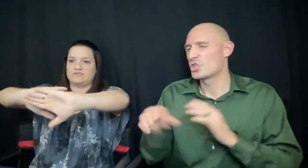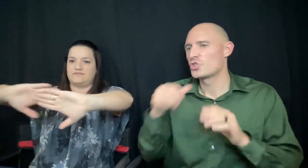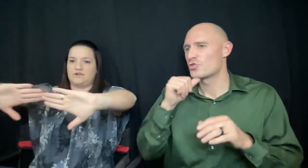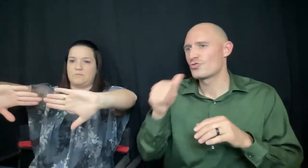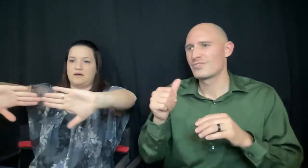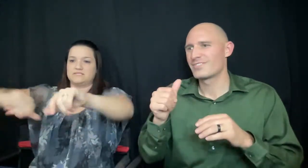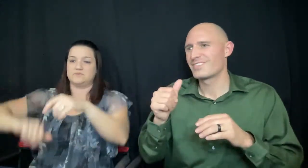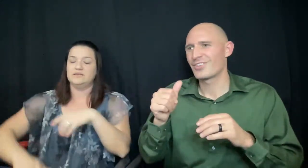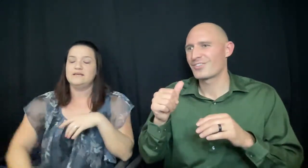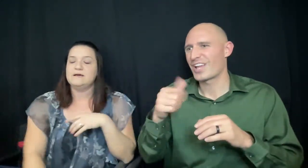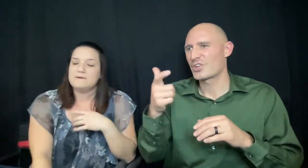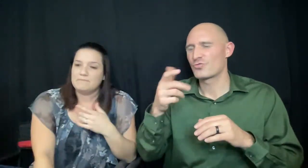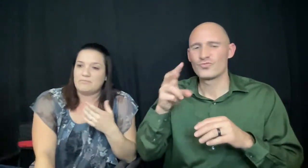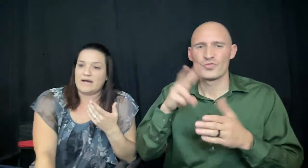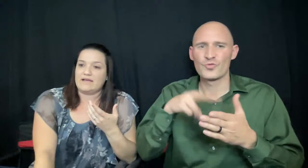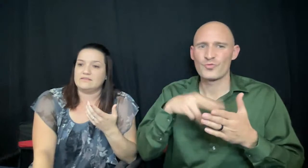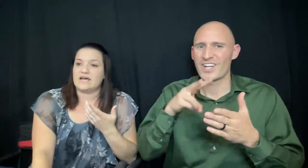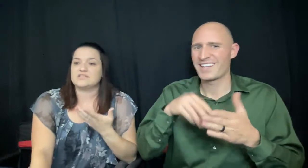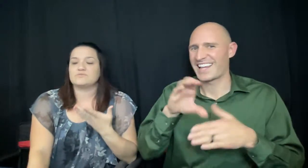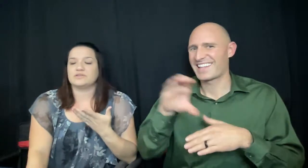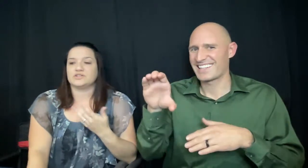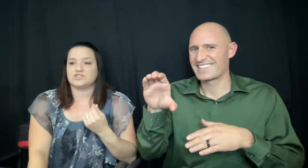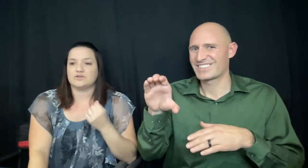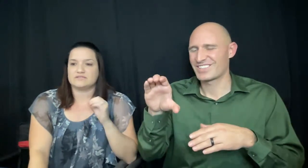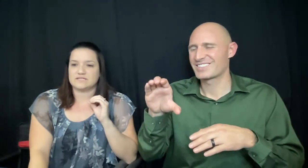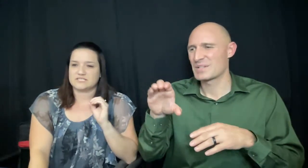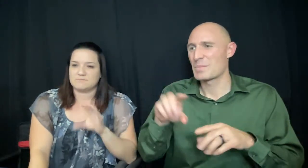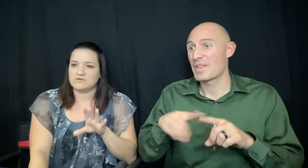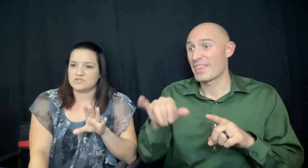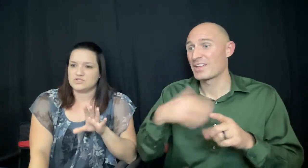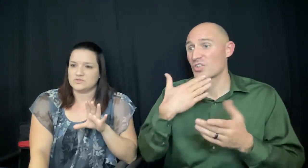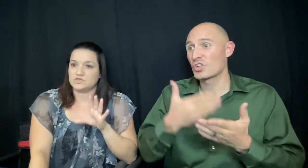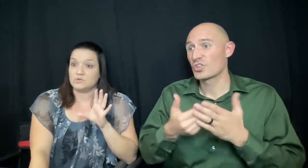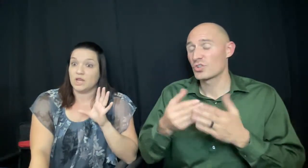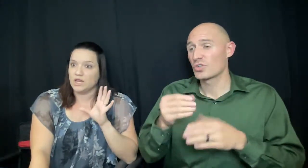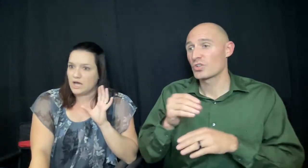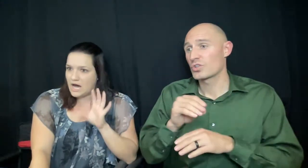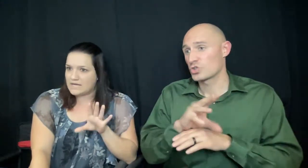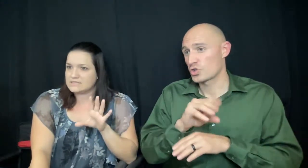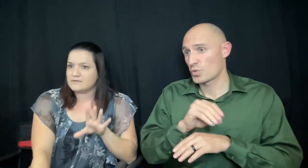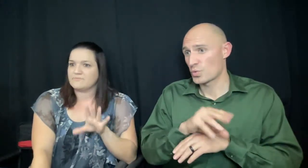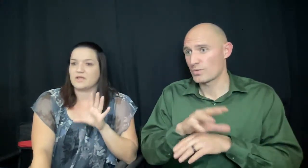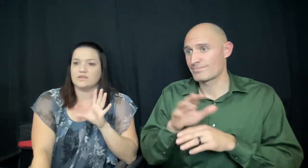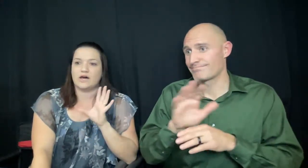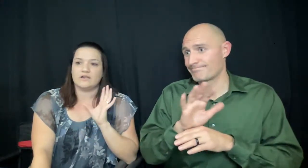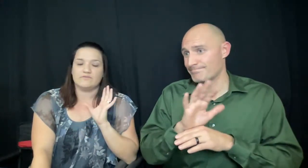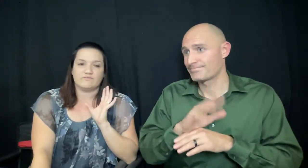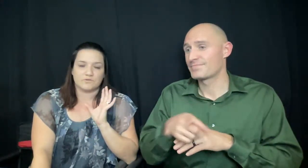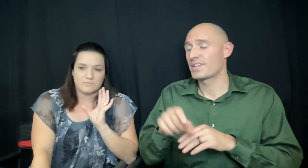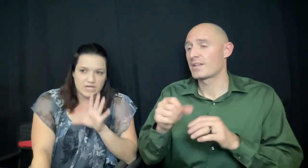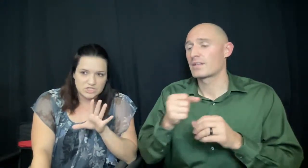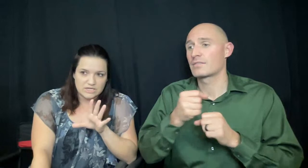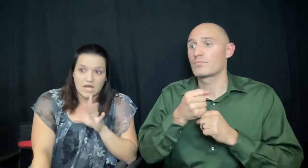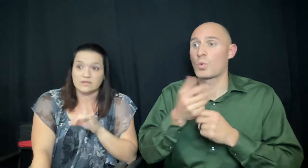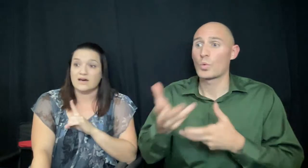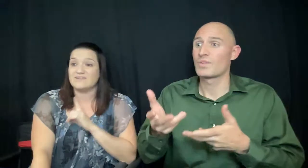if at all possible. But that's a really good show because it exposes you to a lot of information, a lot of